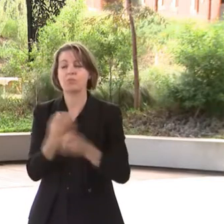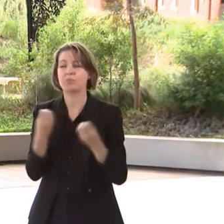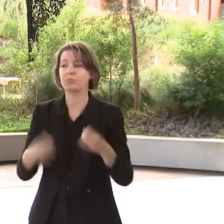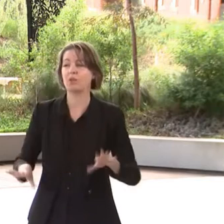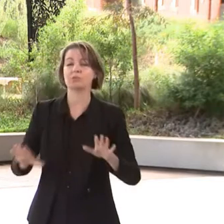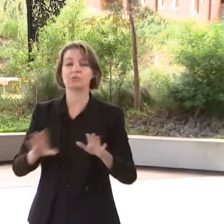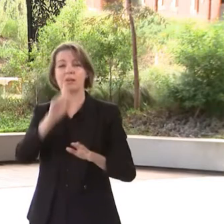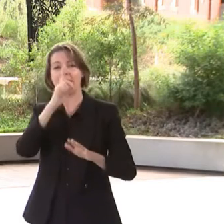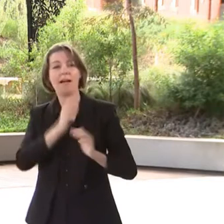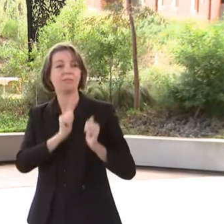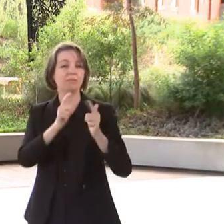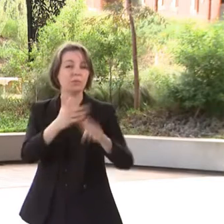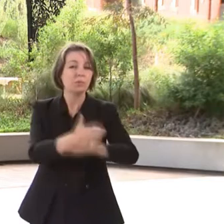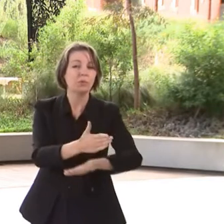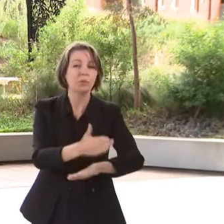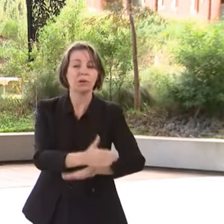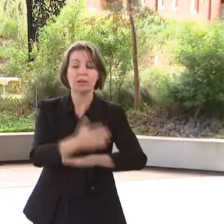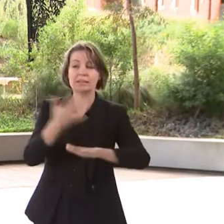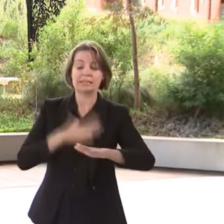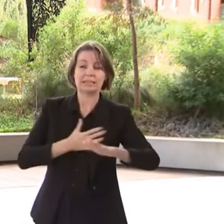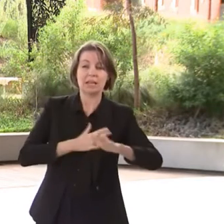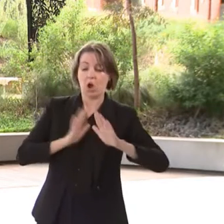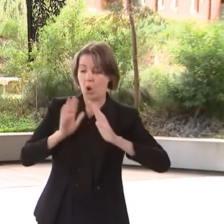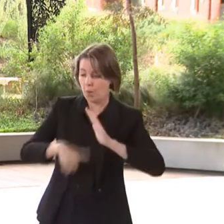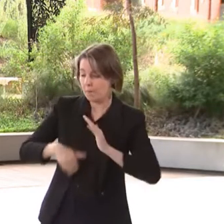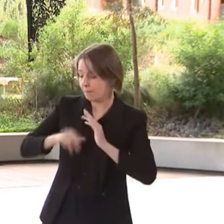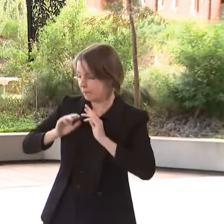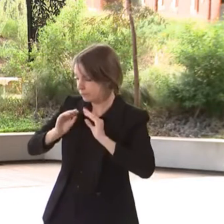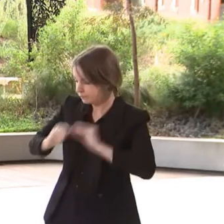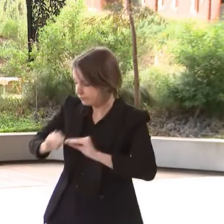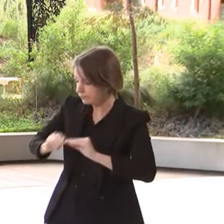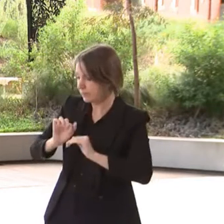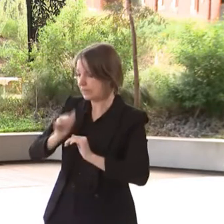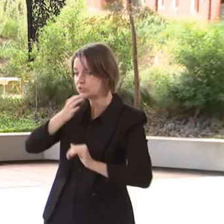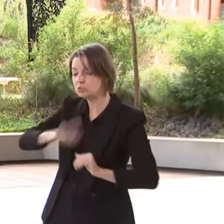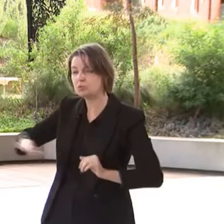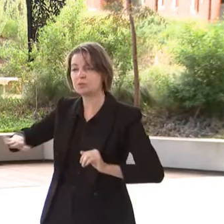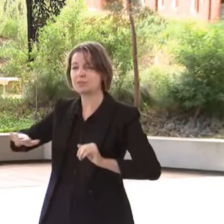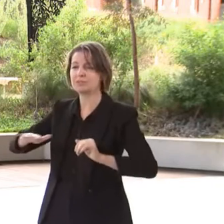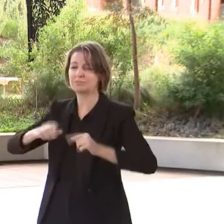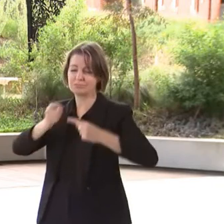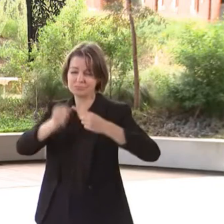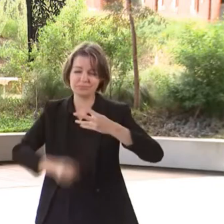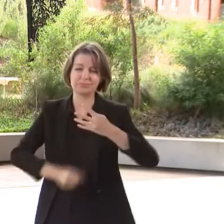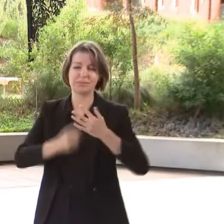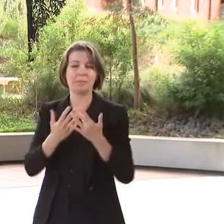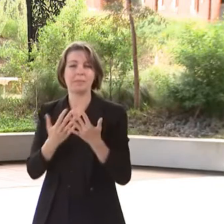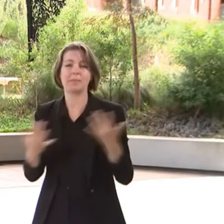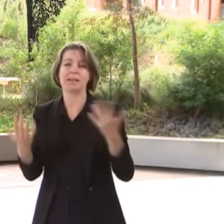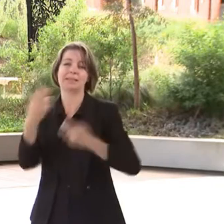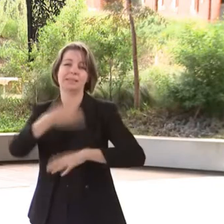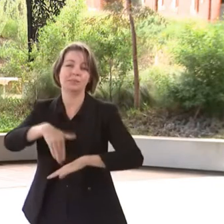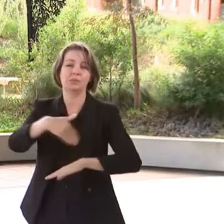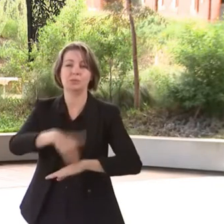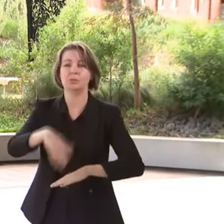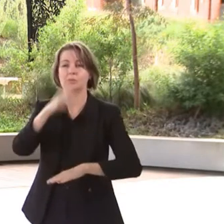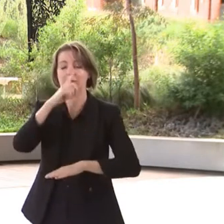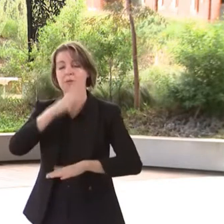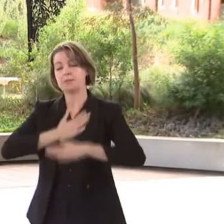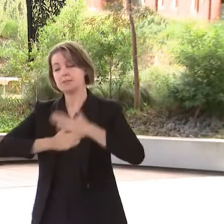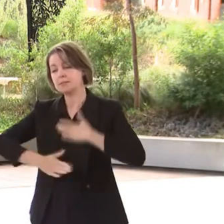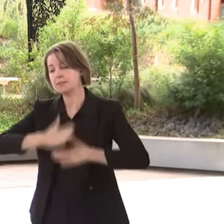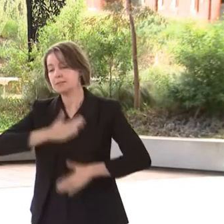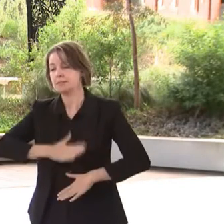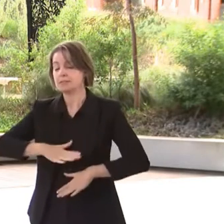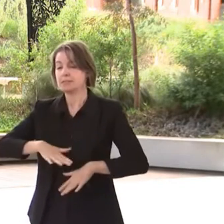children. There are a myriad of issues that face a society during a pandemic, and the role of government is to look at